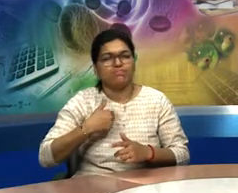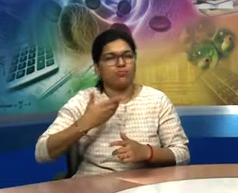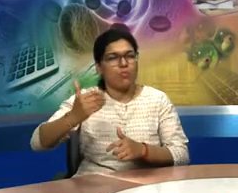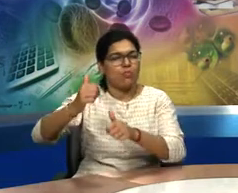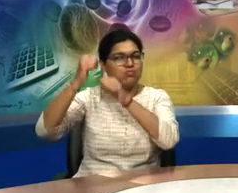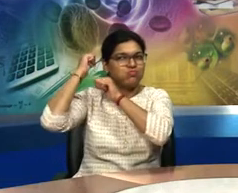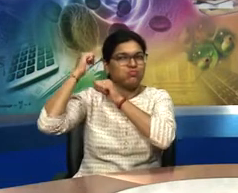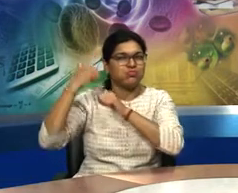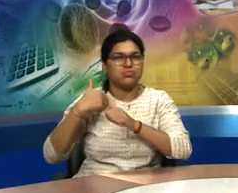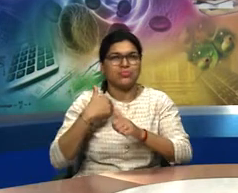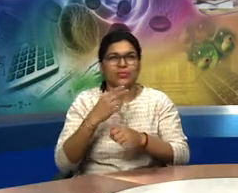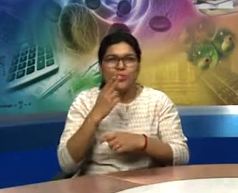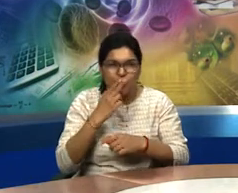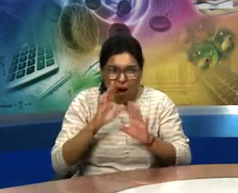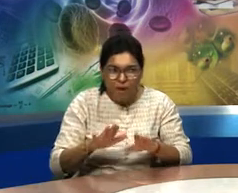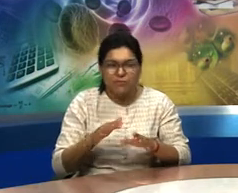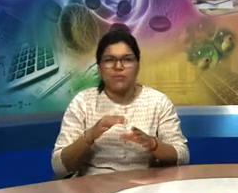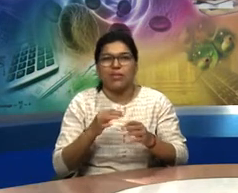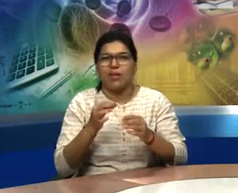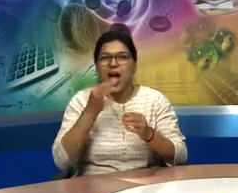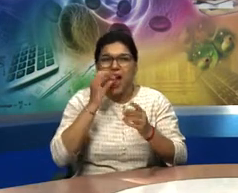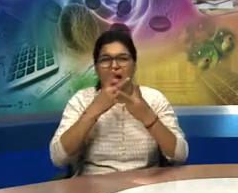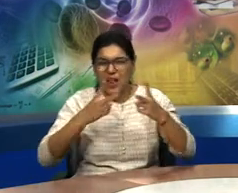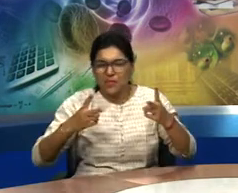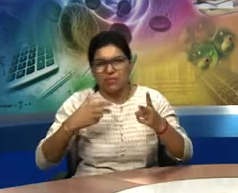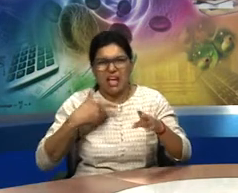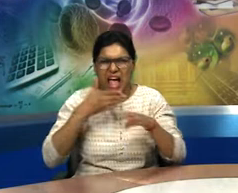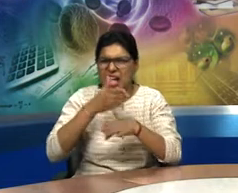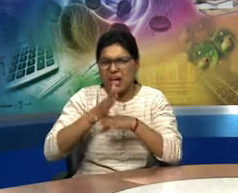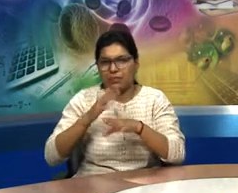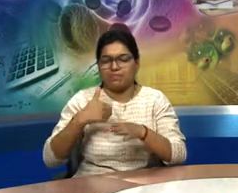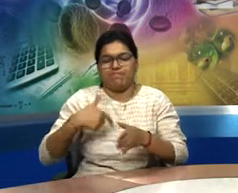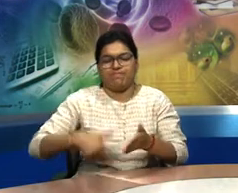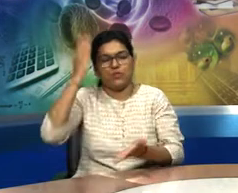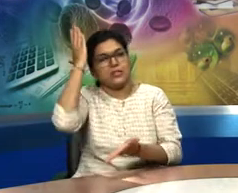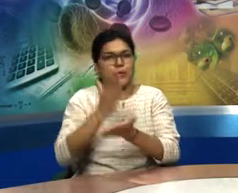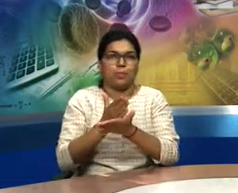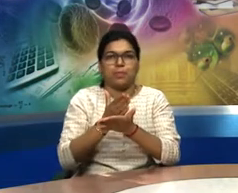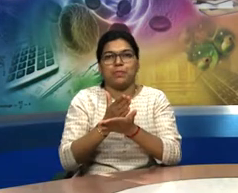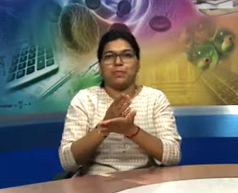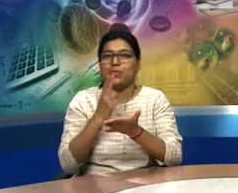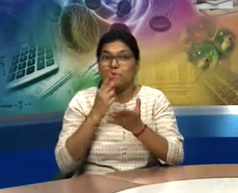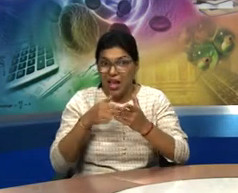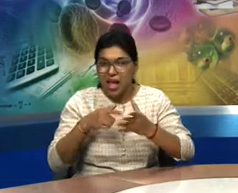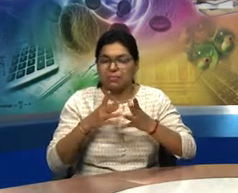Mahatma Gandhi self, he never desired to smoke and always regard the habit of smoking